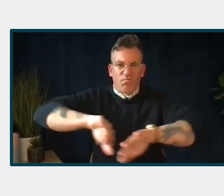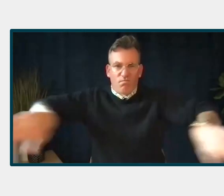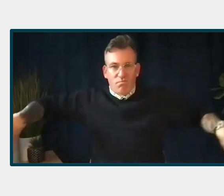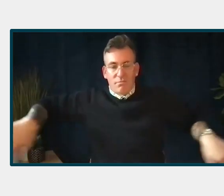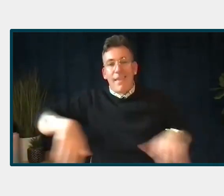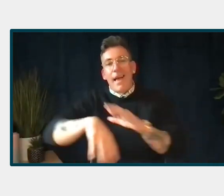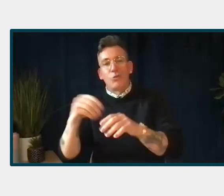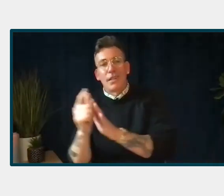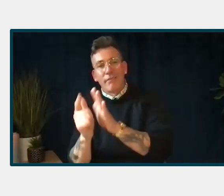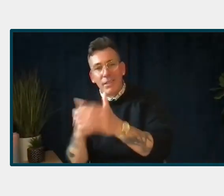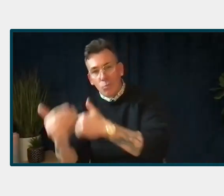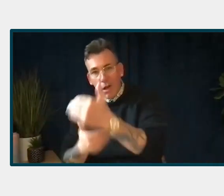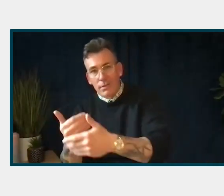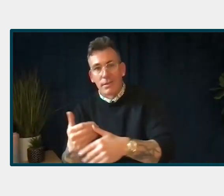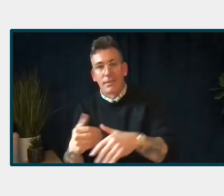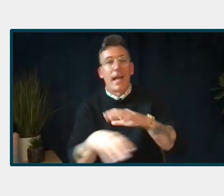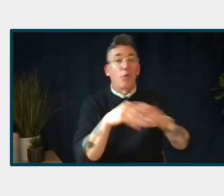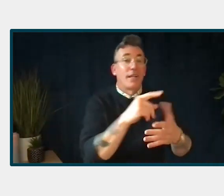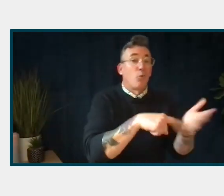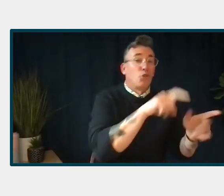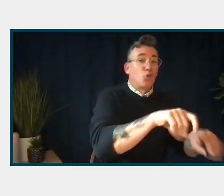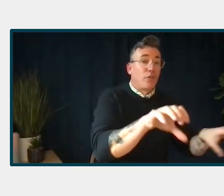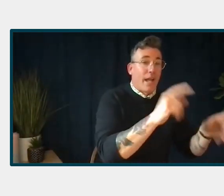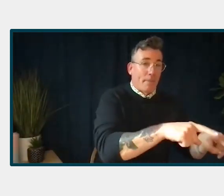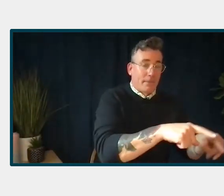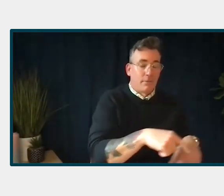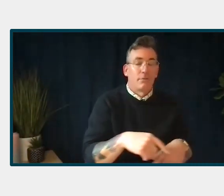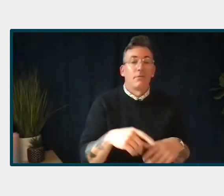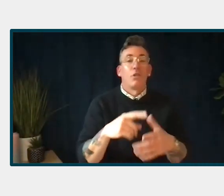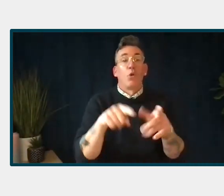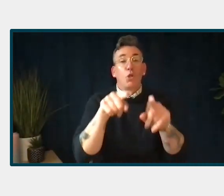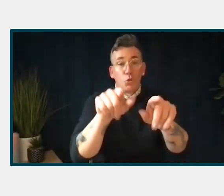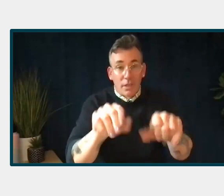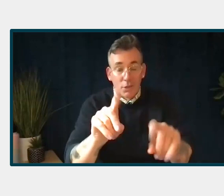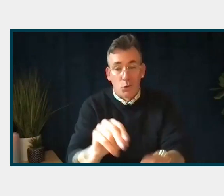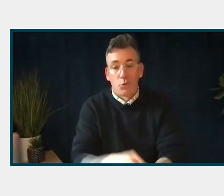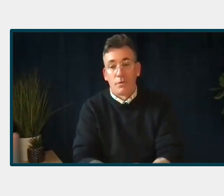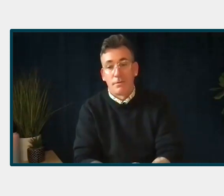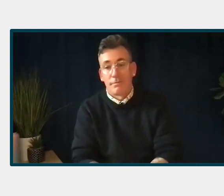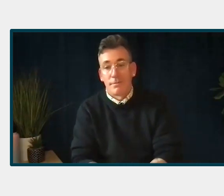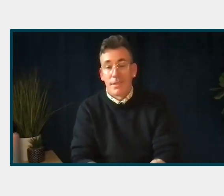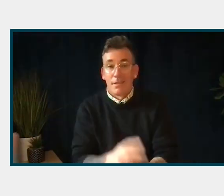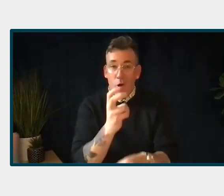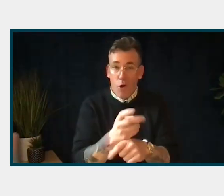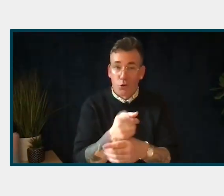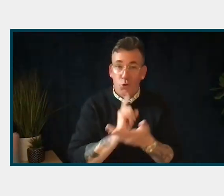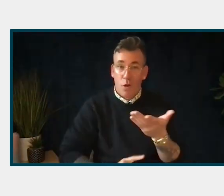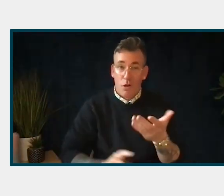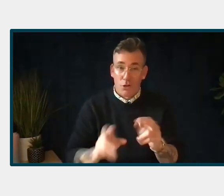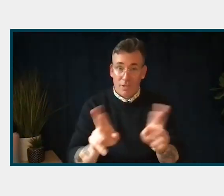But let me tell you what you can do. Outside of the legal process, outside of what should happen, let me tell you what you can do.